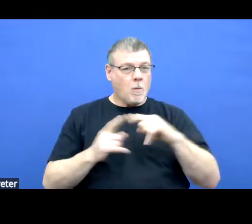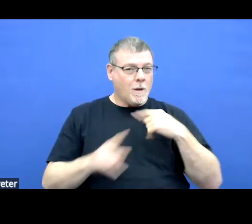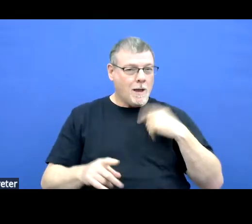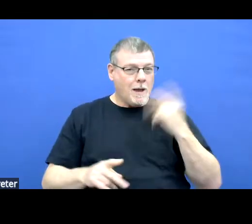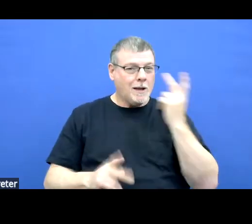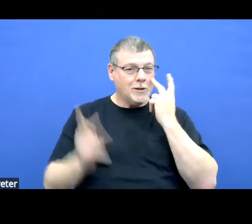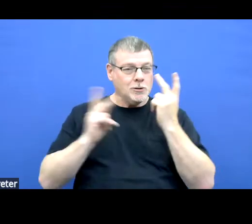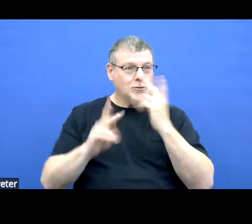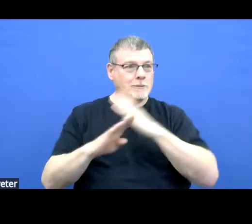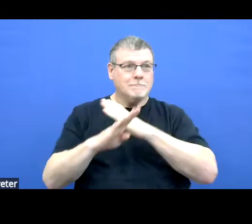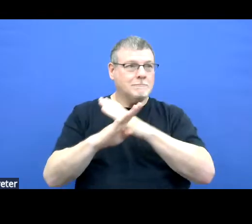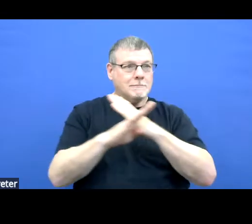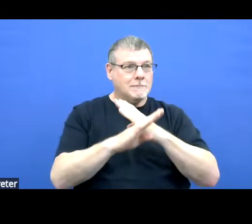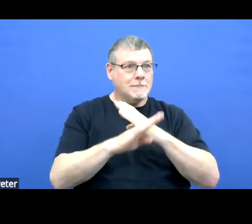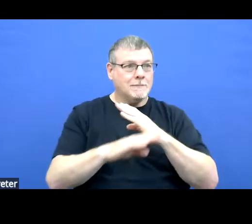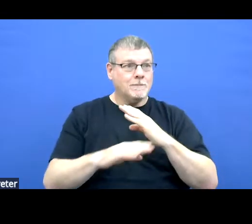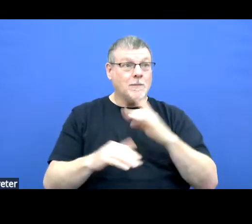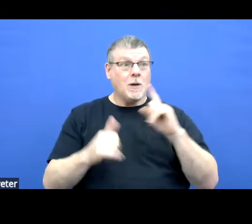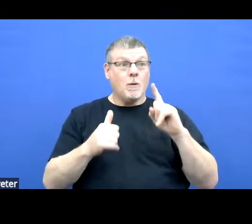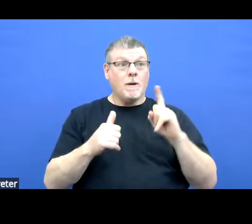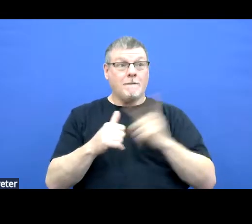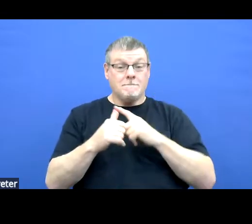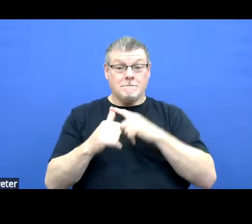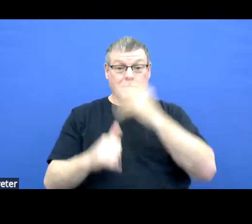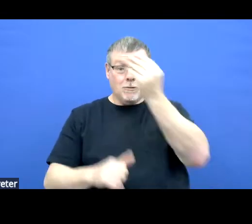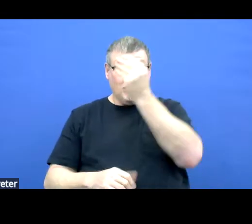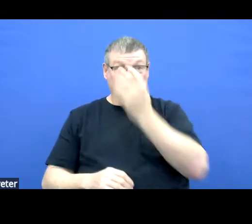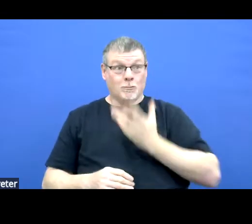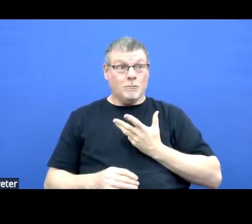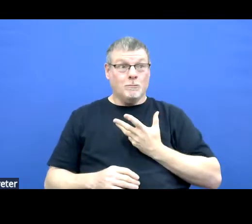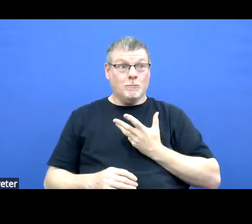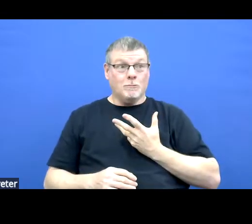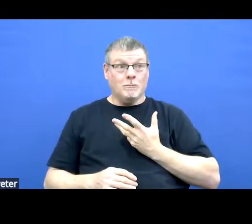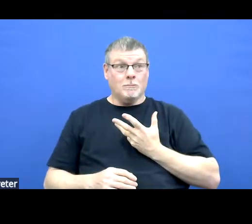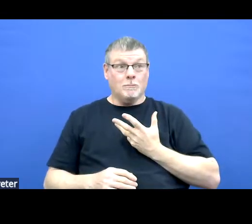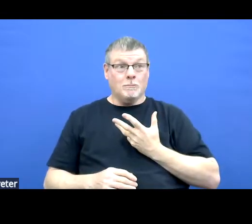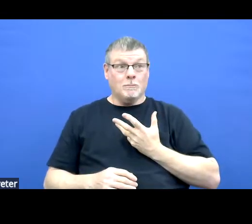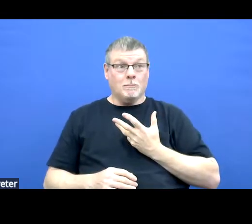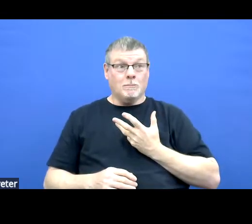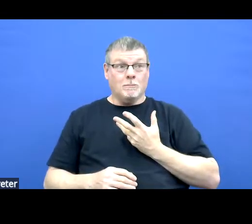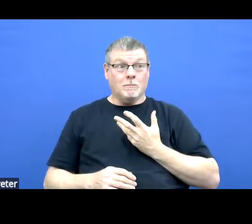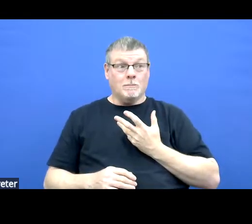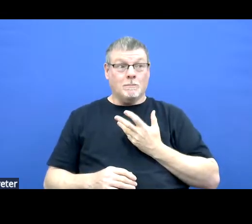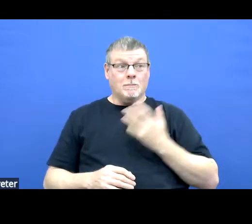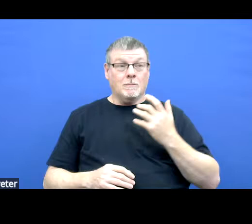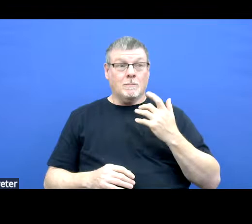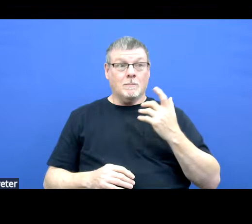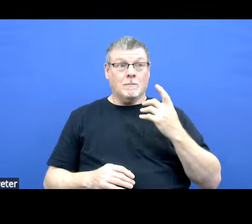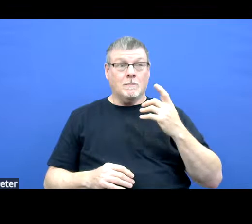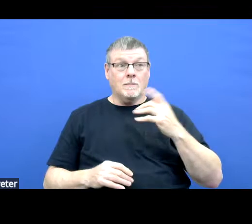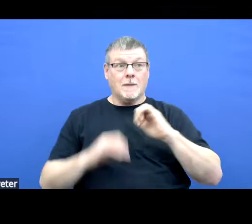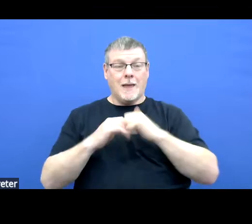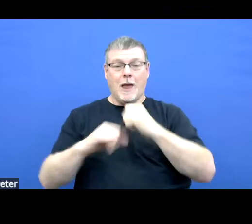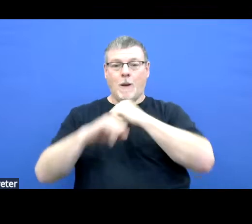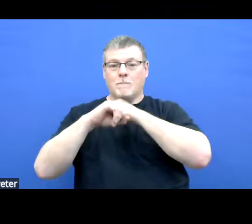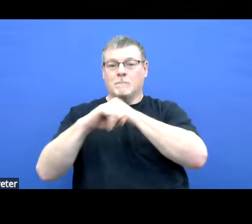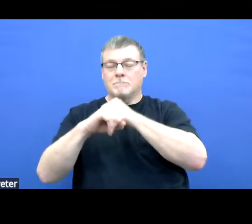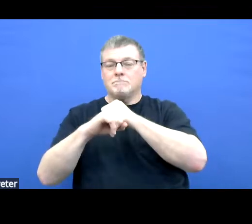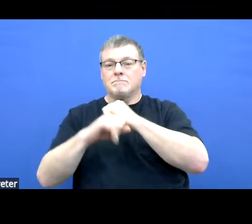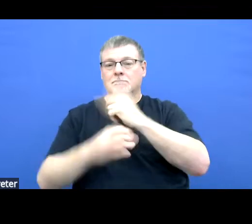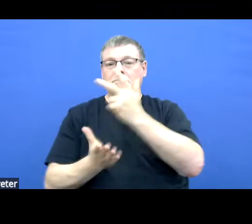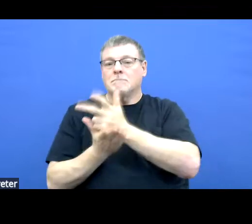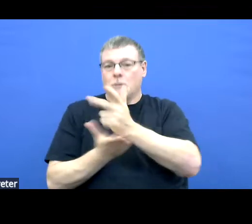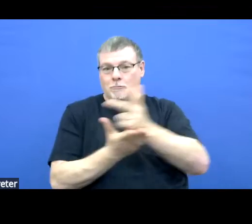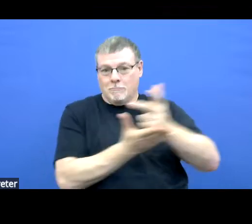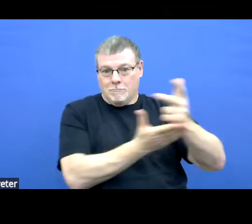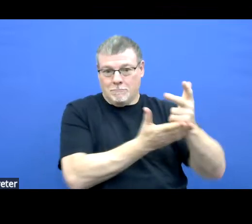thinking Because they're- when I first got the notice, it was saying how we would protect the parking lot. right. So Okay.